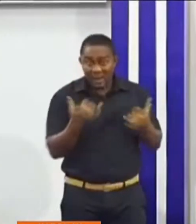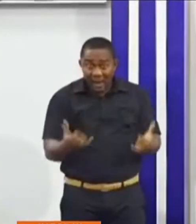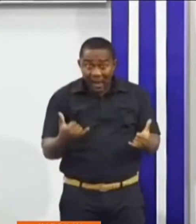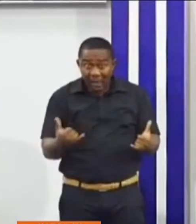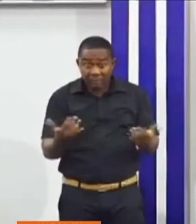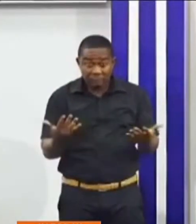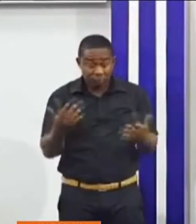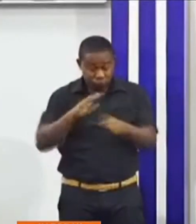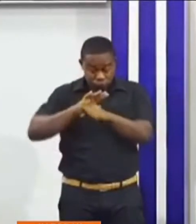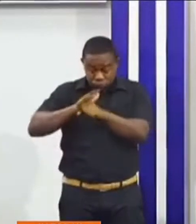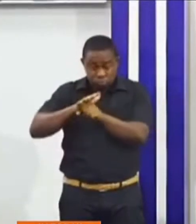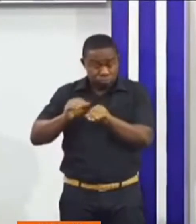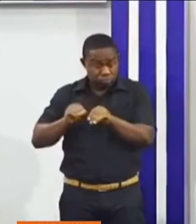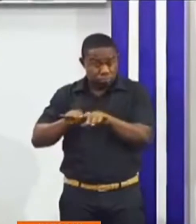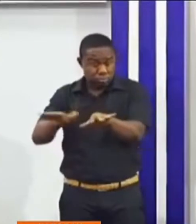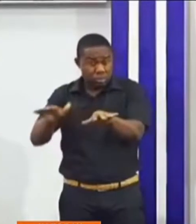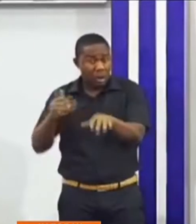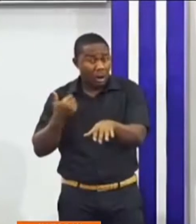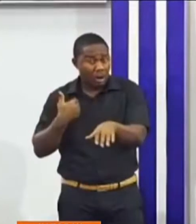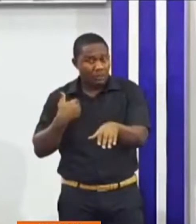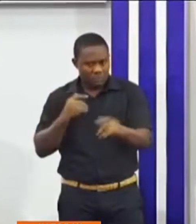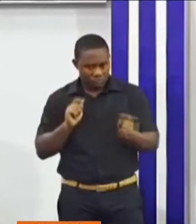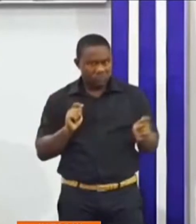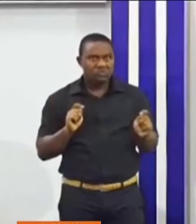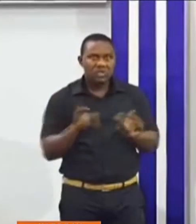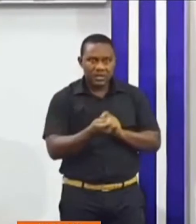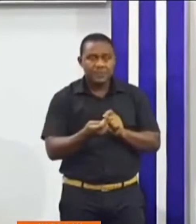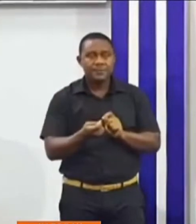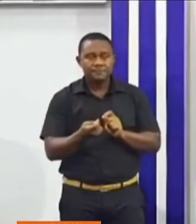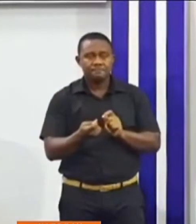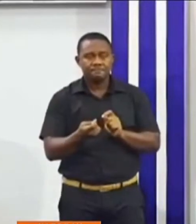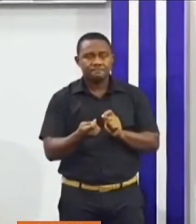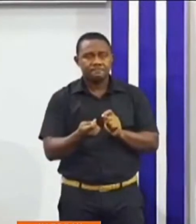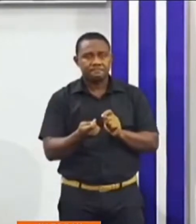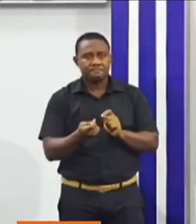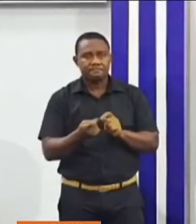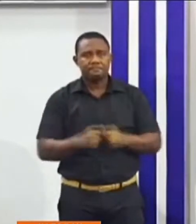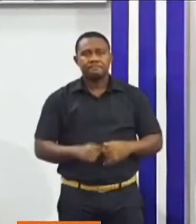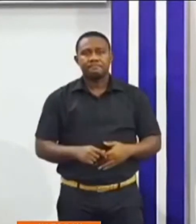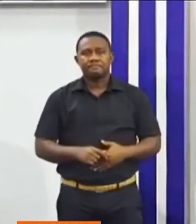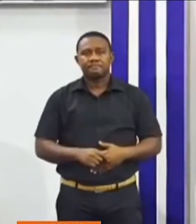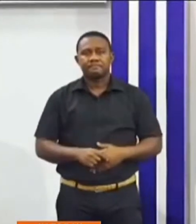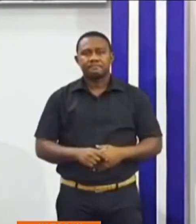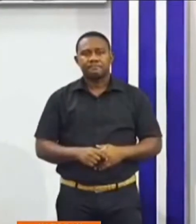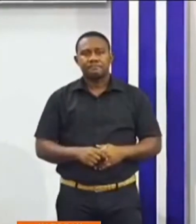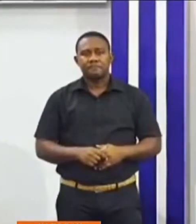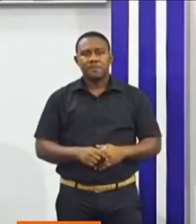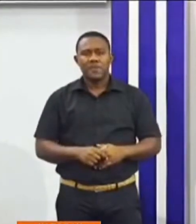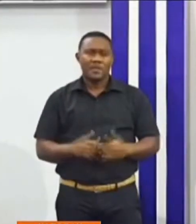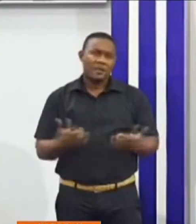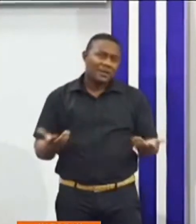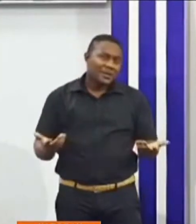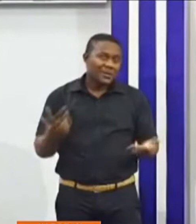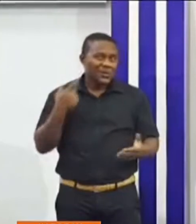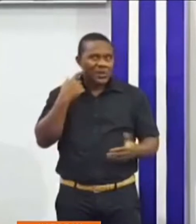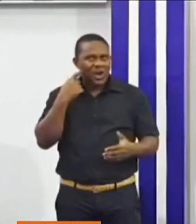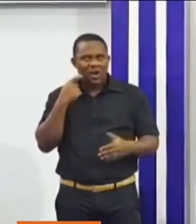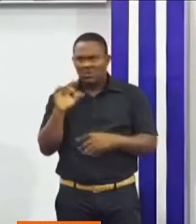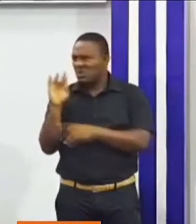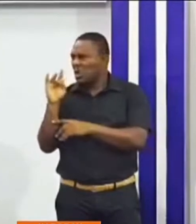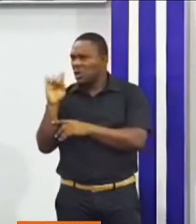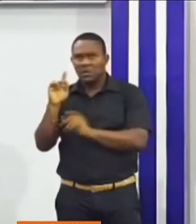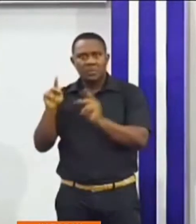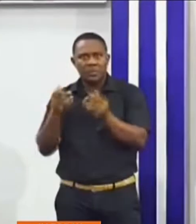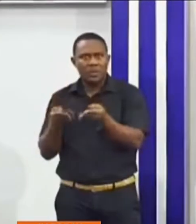we don't have such problem with corona virus it is not killing us that much but we are all